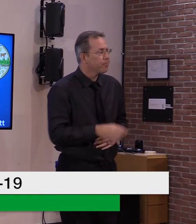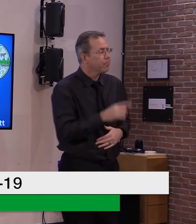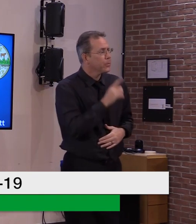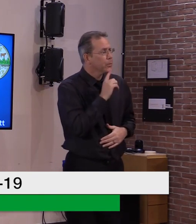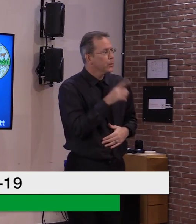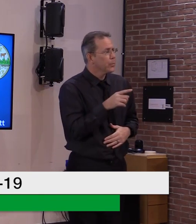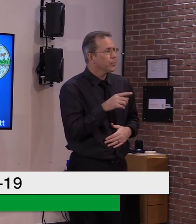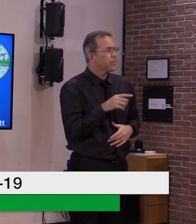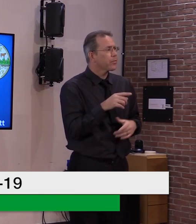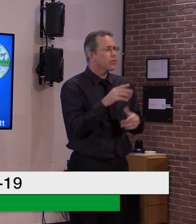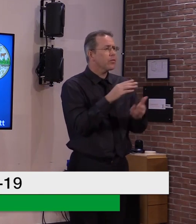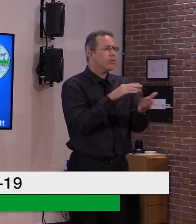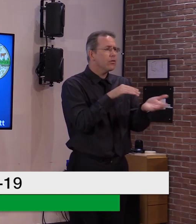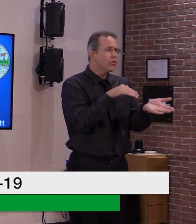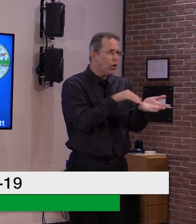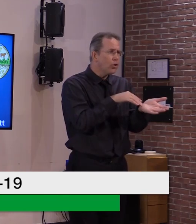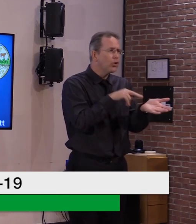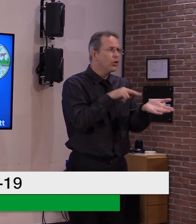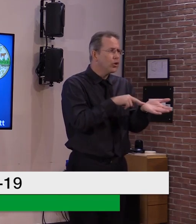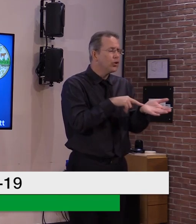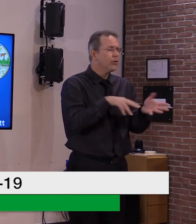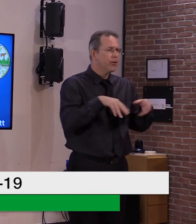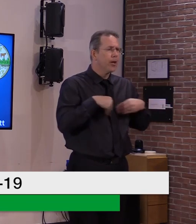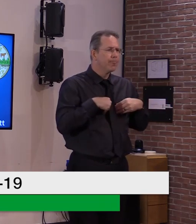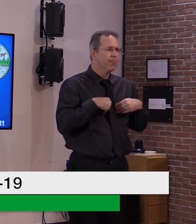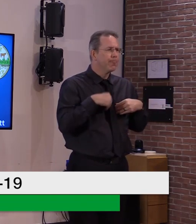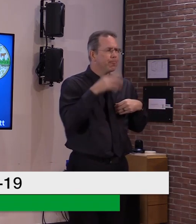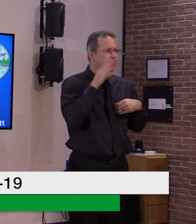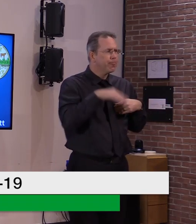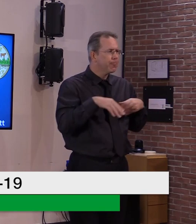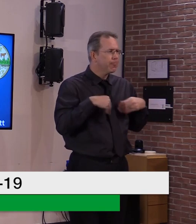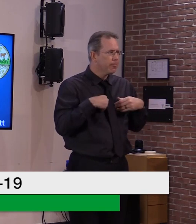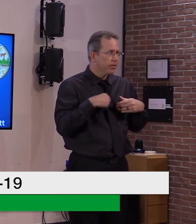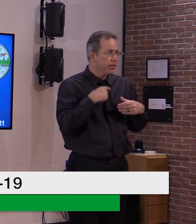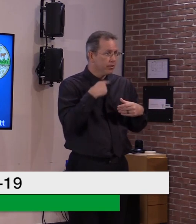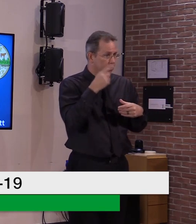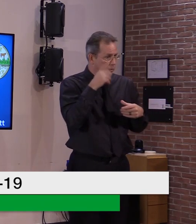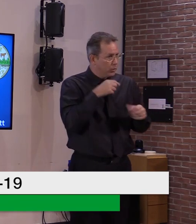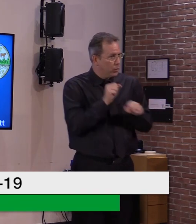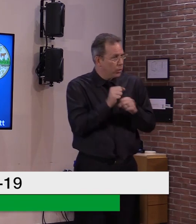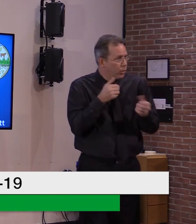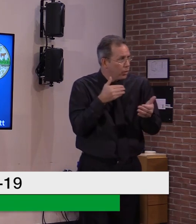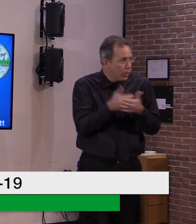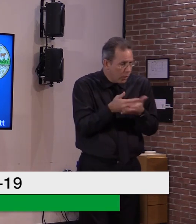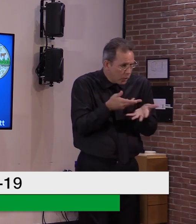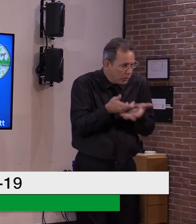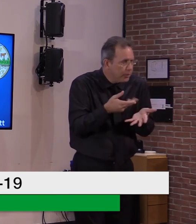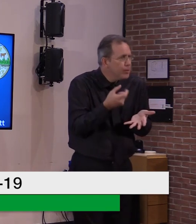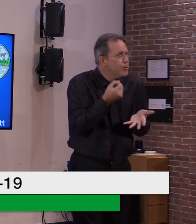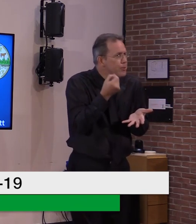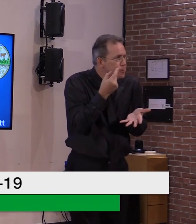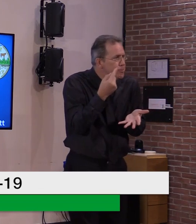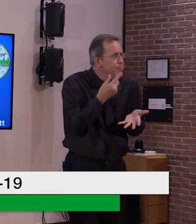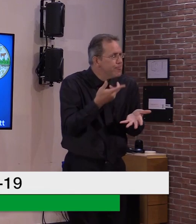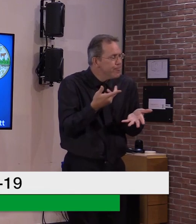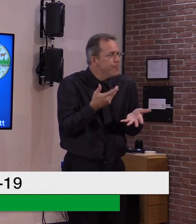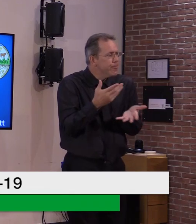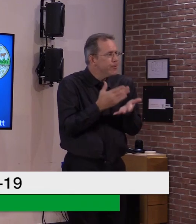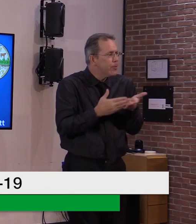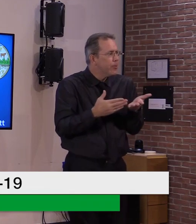testimony to the fact that they are in the front lines and they truly get